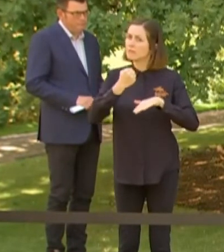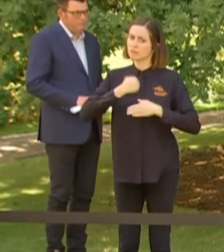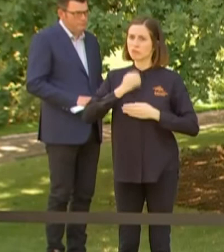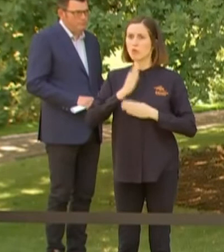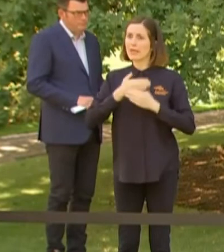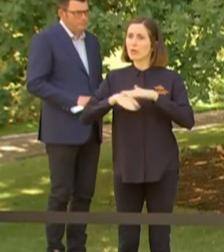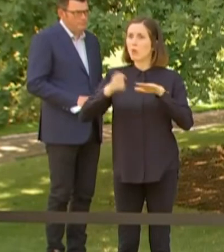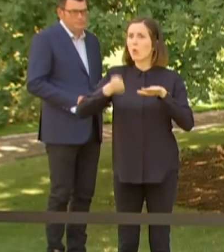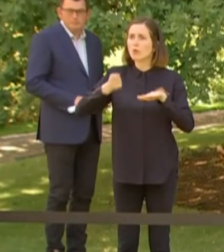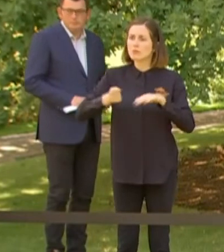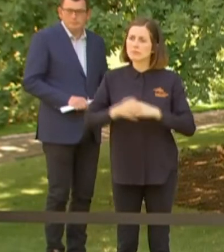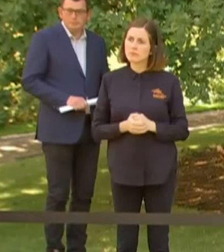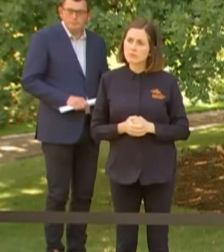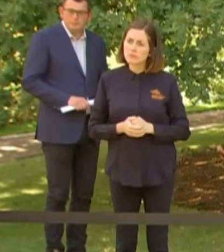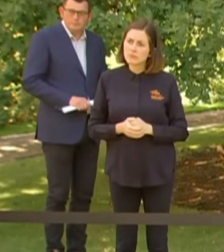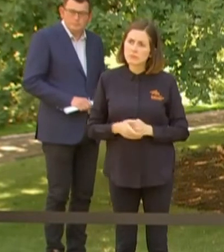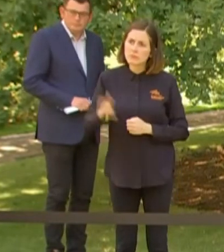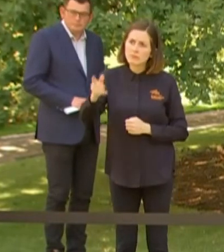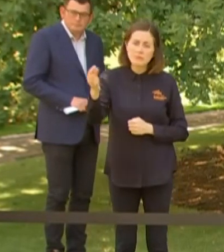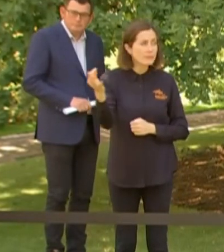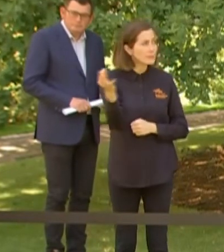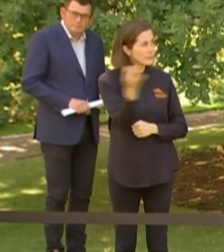as possible.